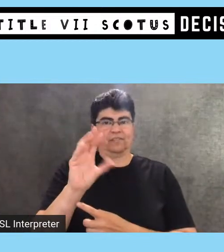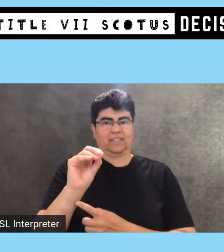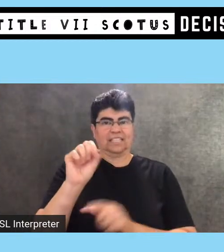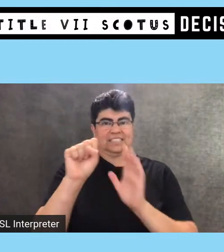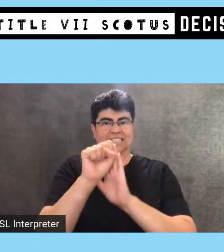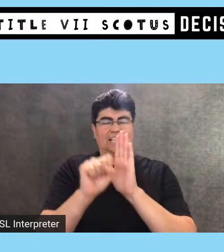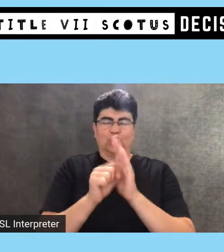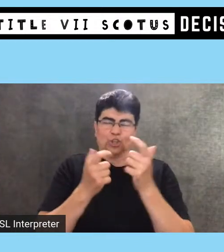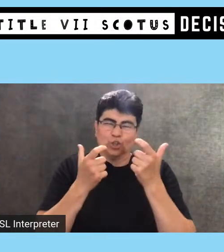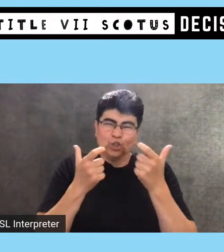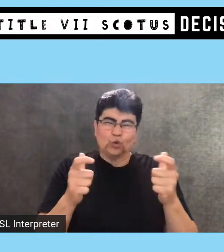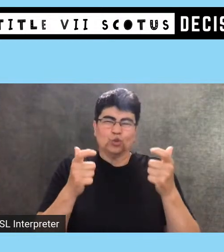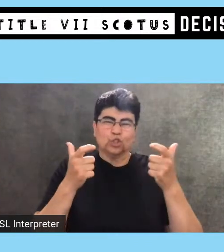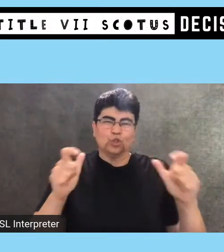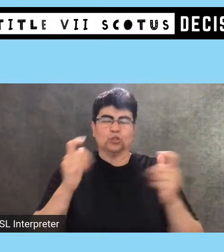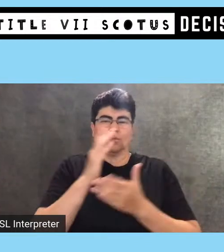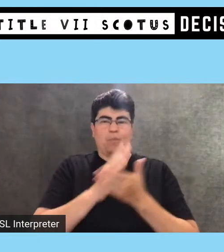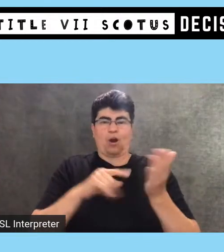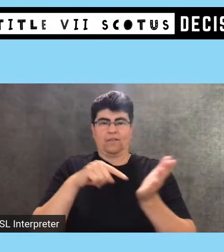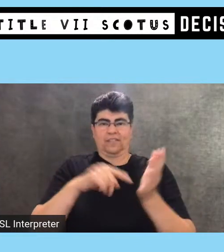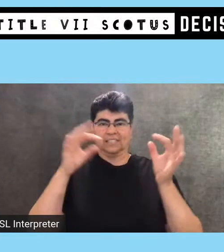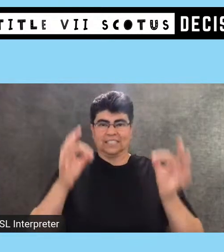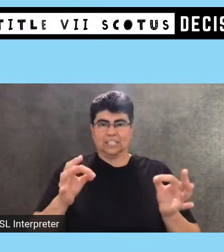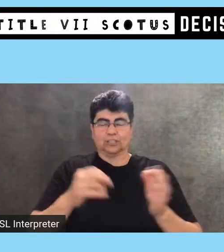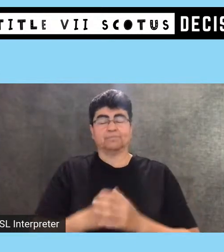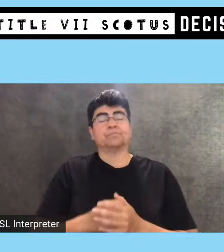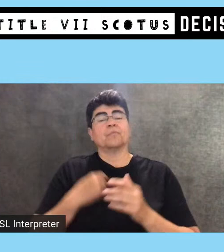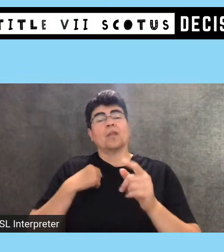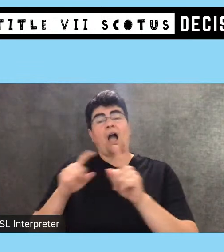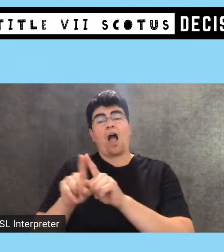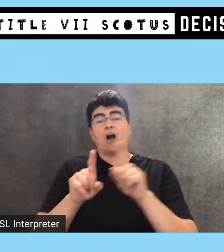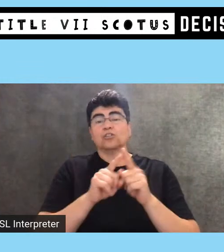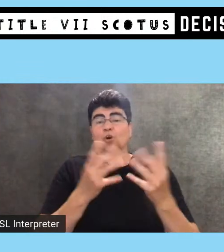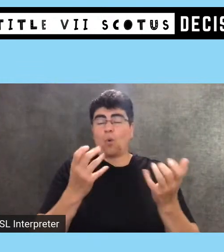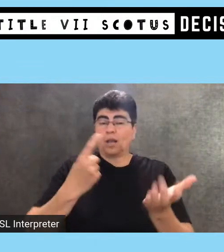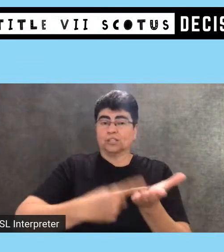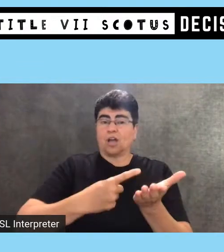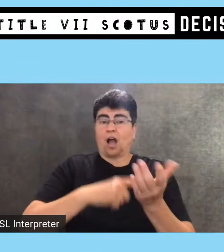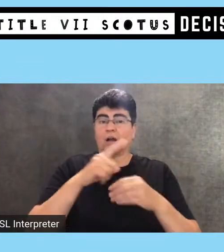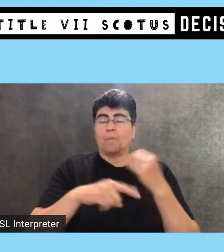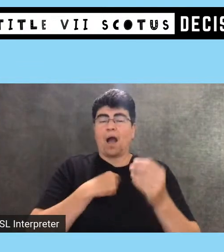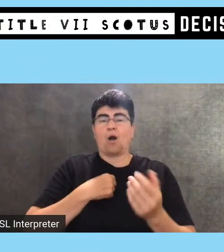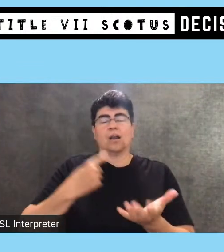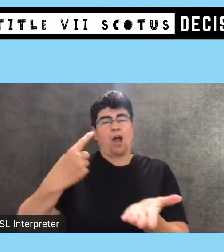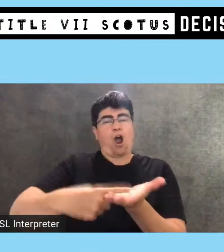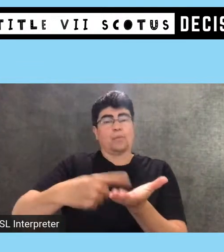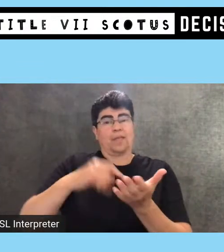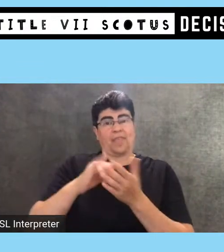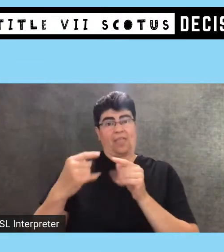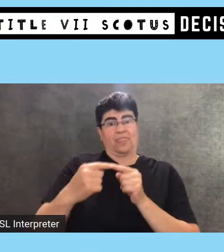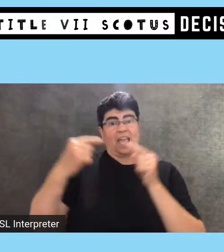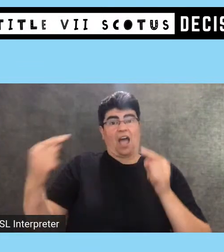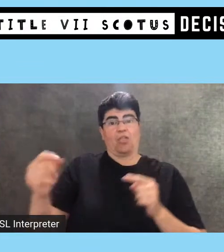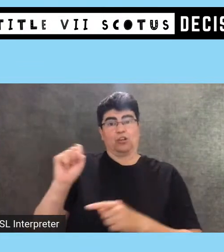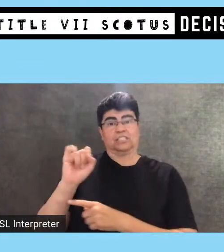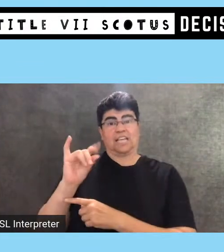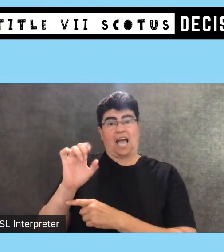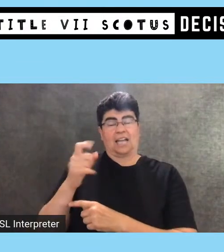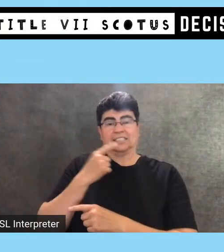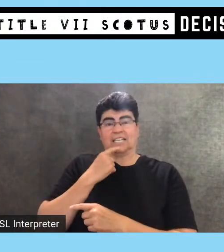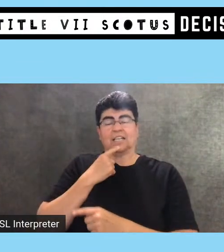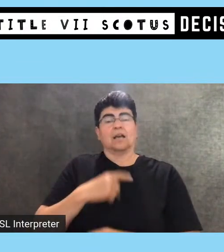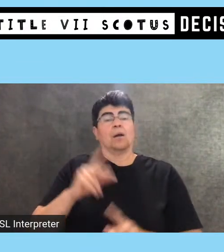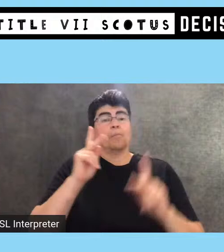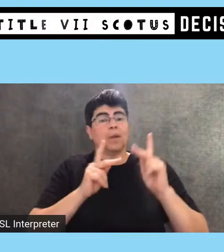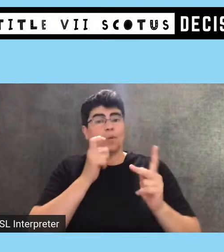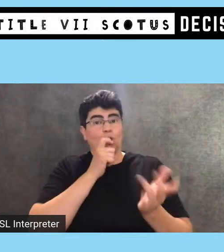hugely important part of this decision. I also want to talk about an argument that the other side made, that the people who